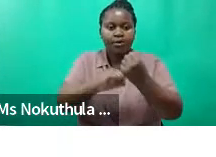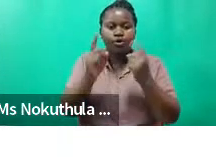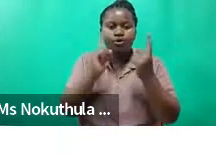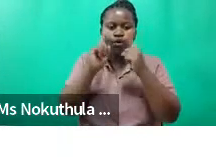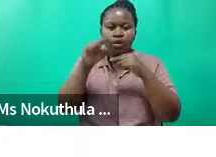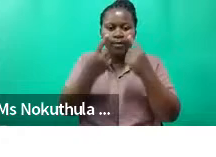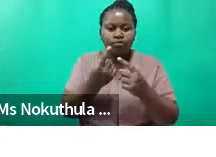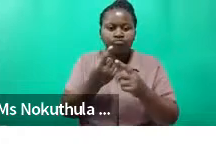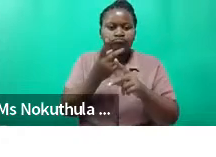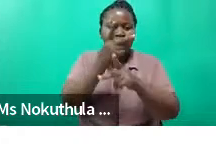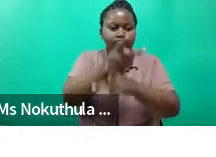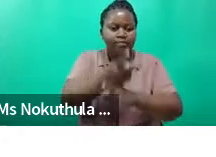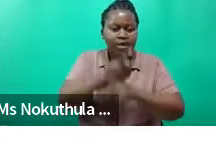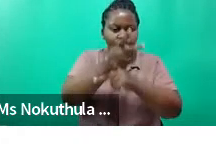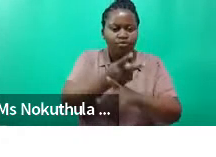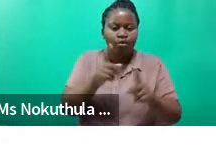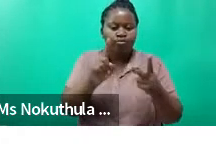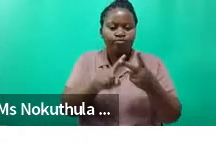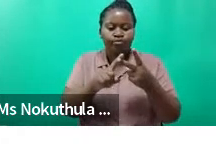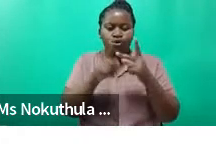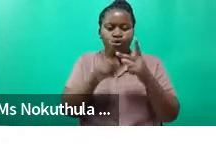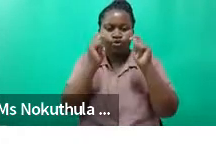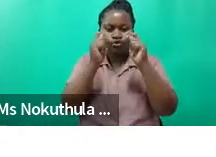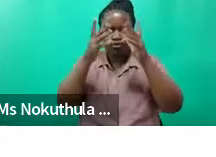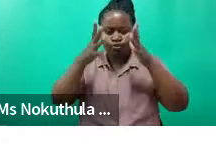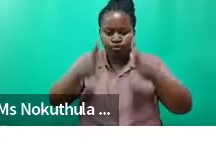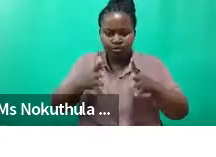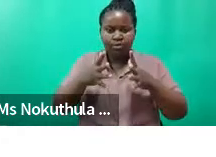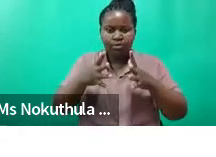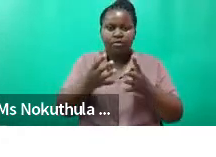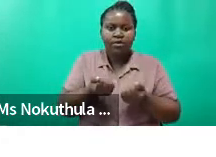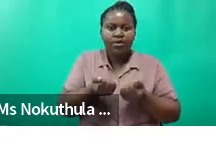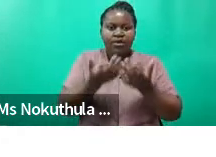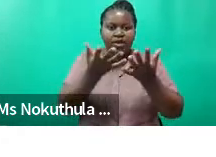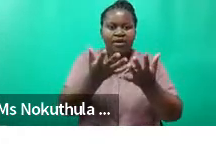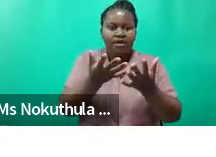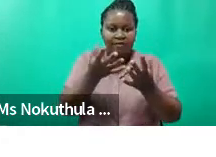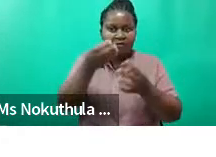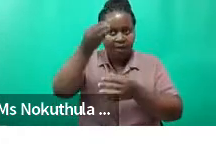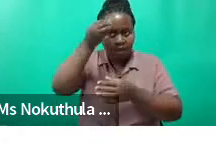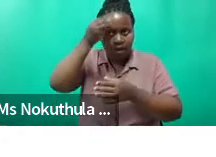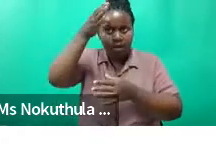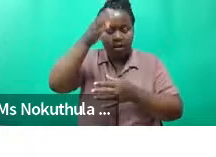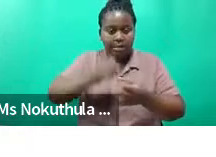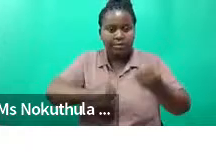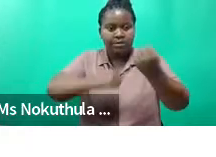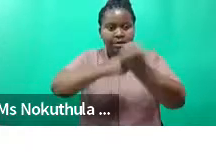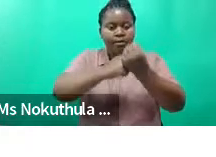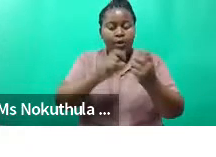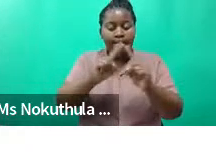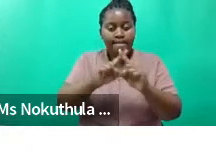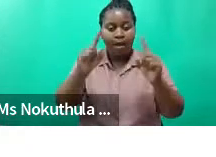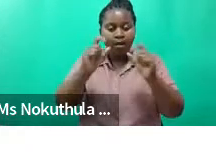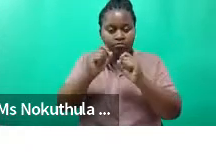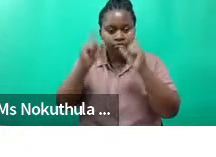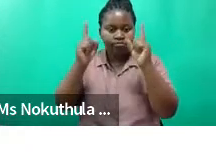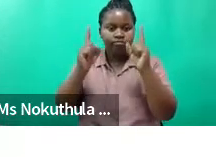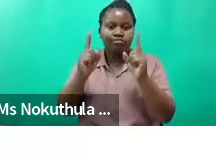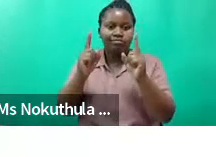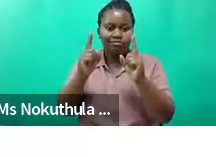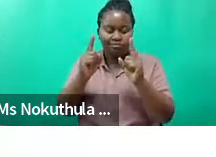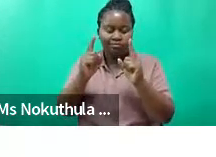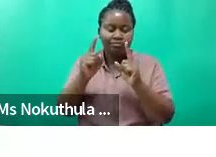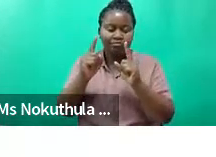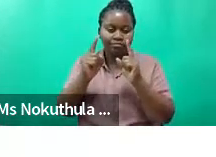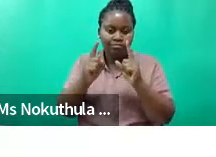tutors that they provide academic support, but that they also be aware that, I might